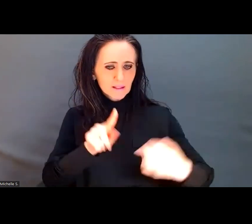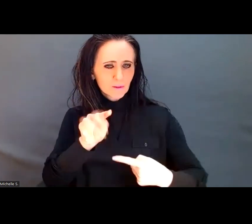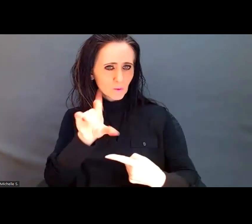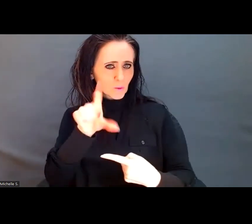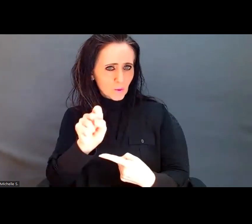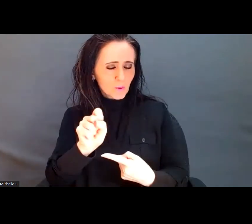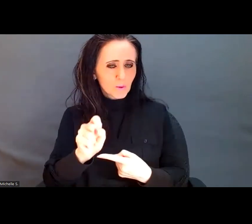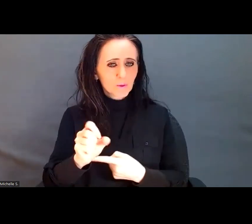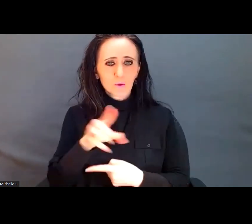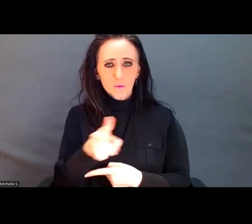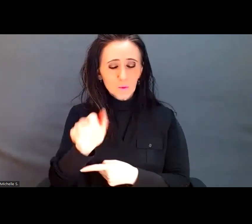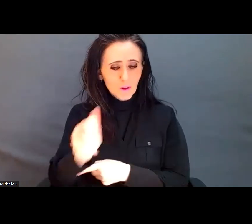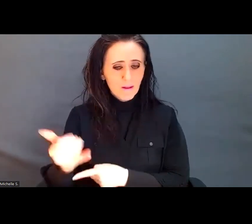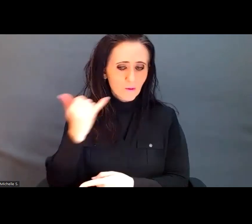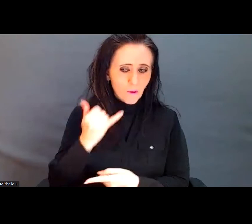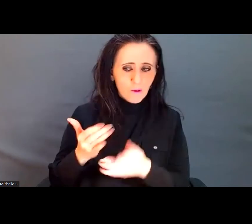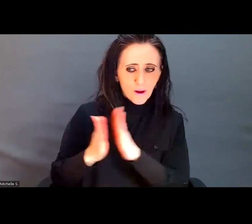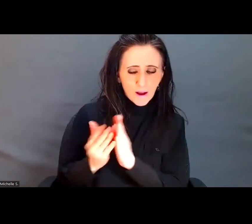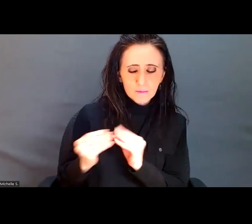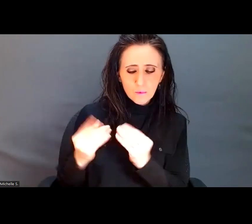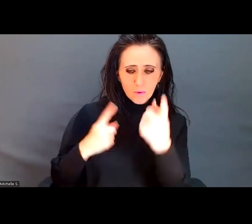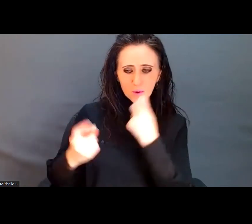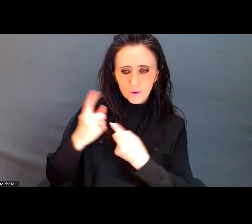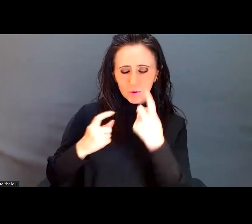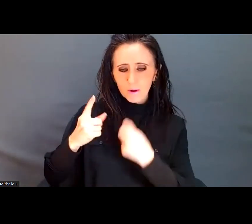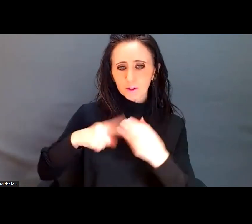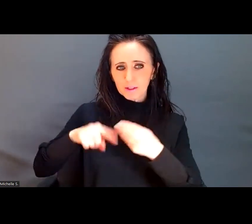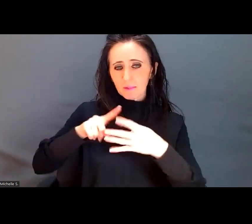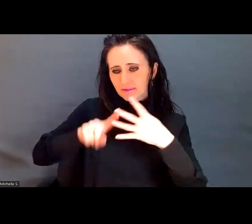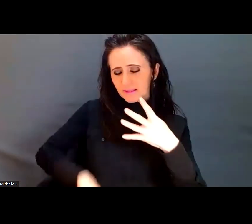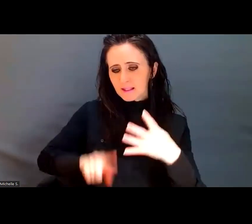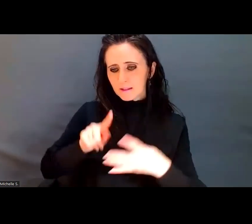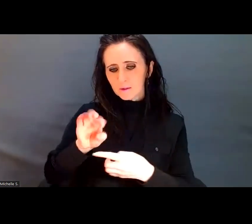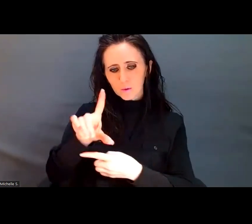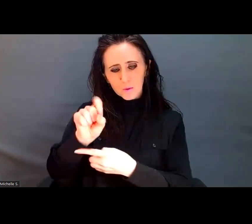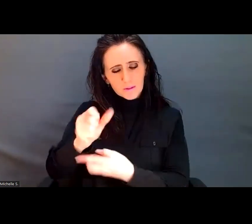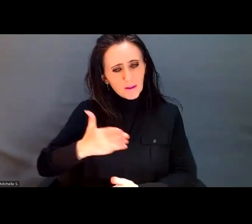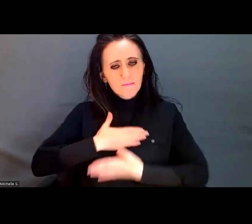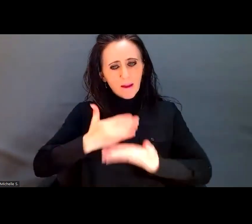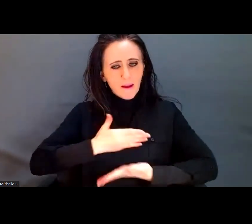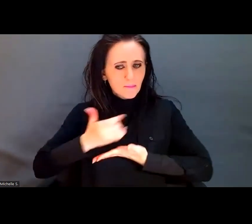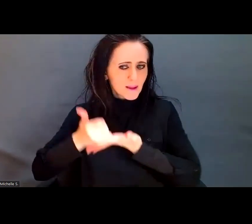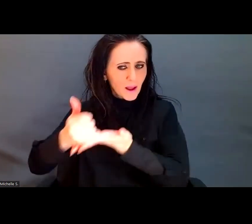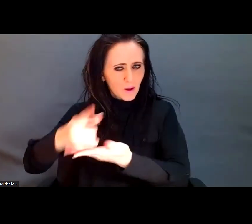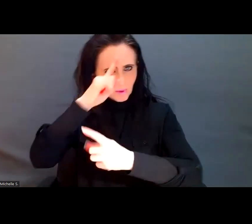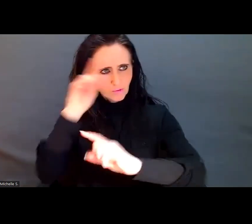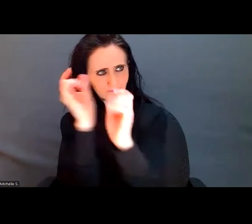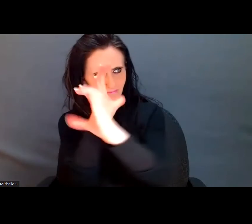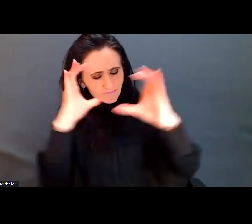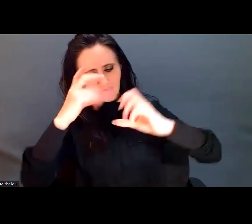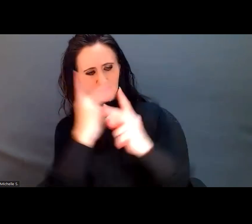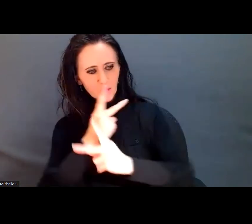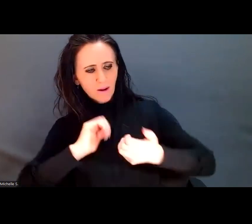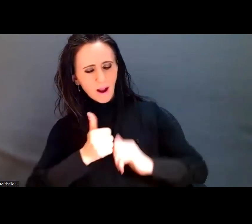to implement them going forward. Happy to chat with you about it. It's a new world, yeah?